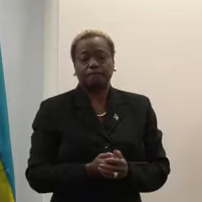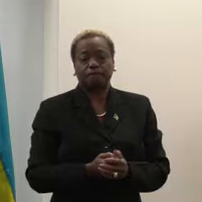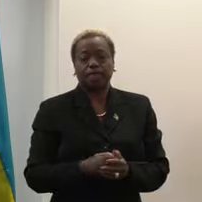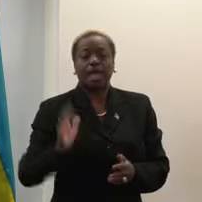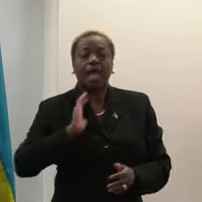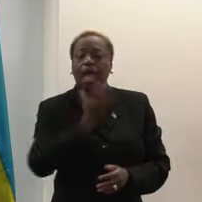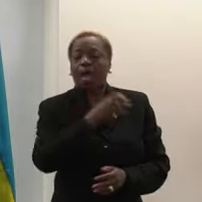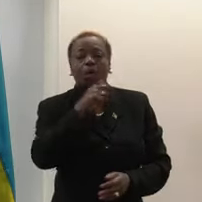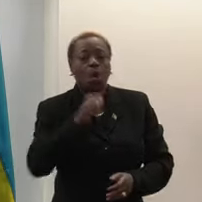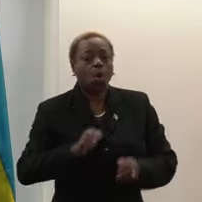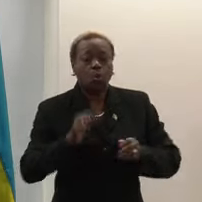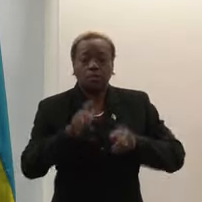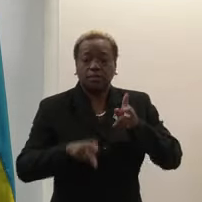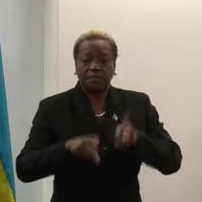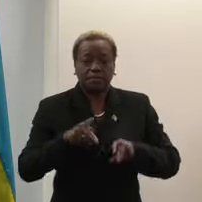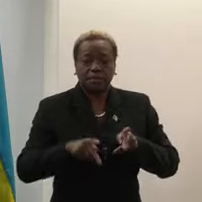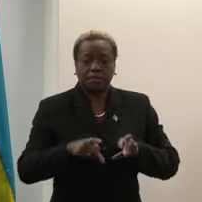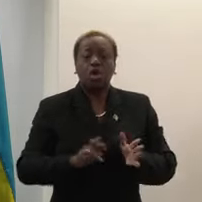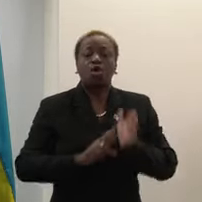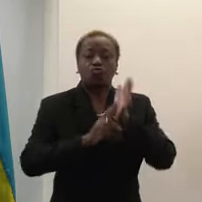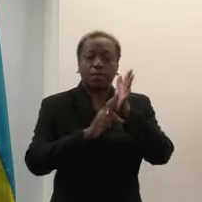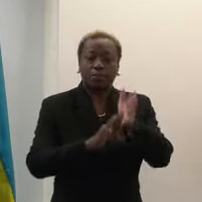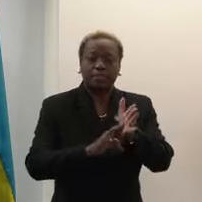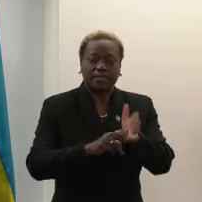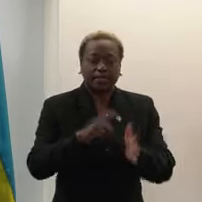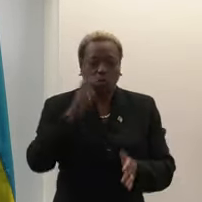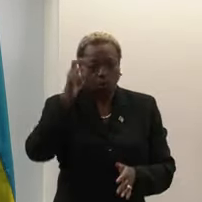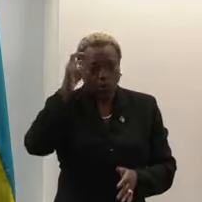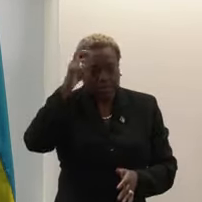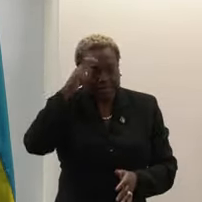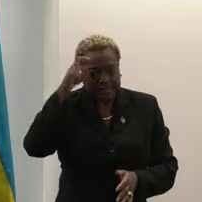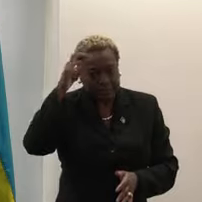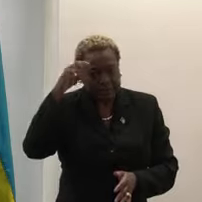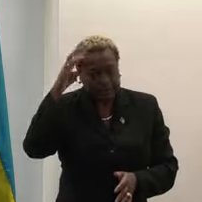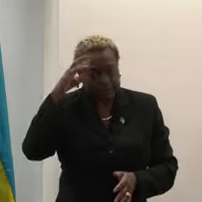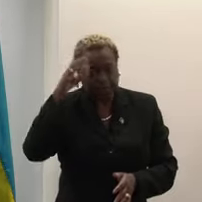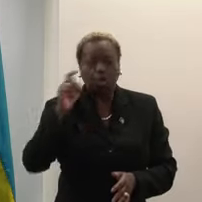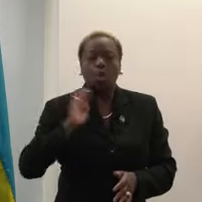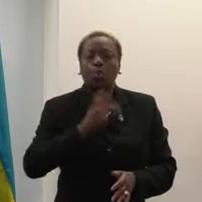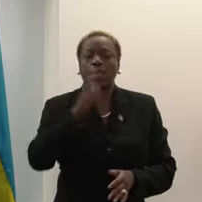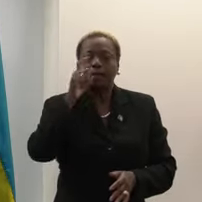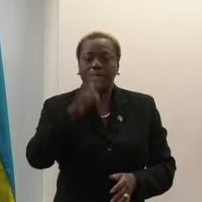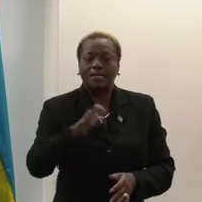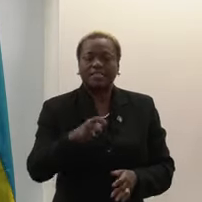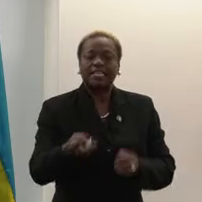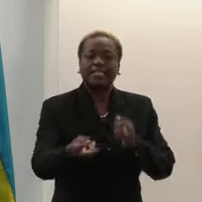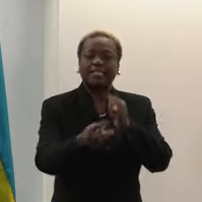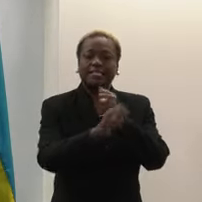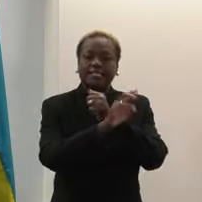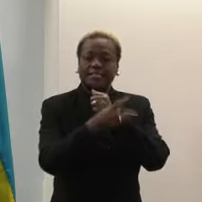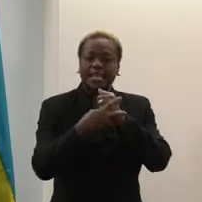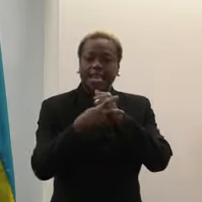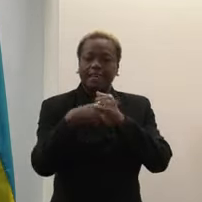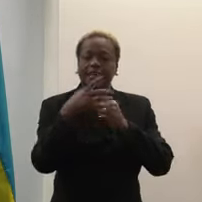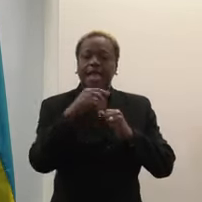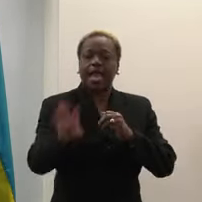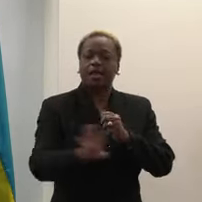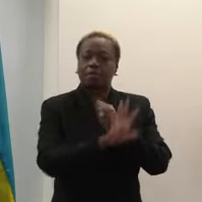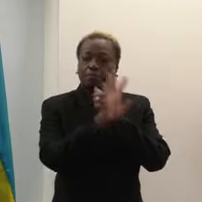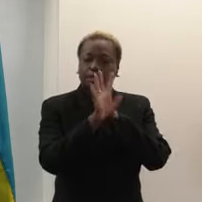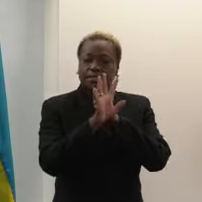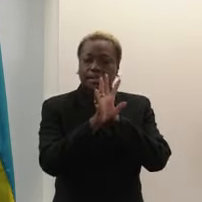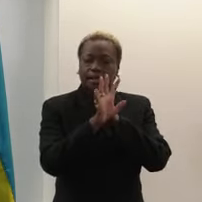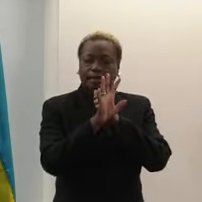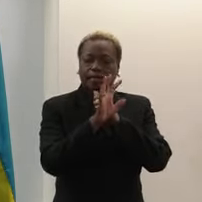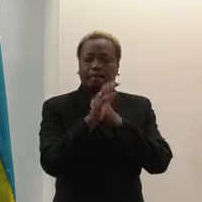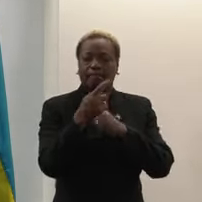Our elderly represent wisdom. We must save and protect the wise in our